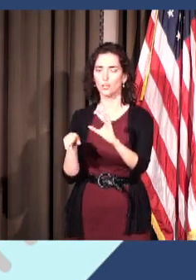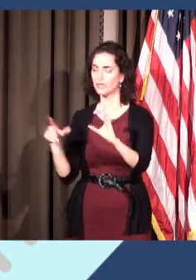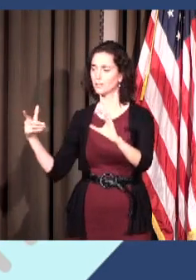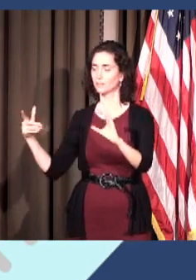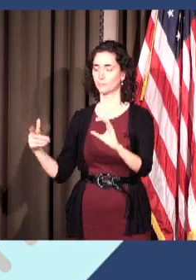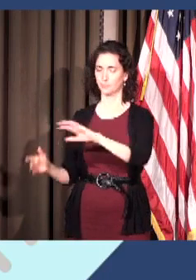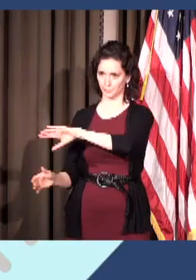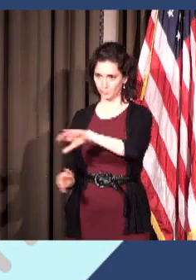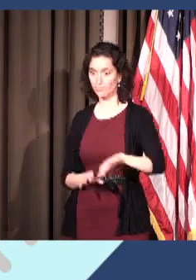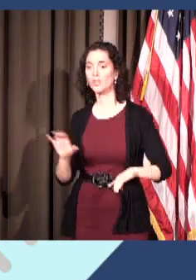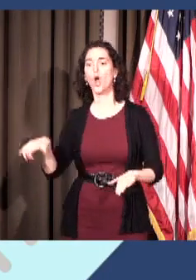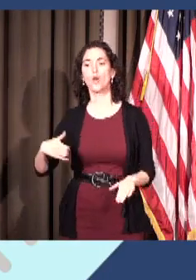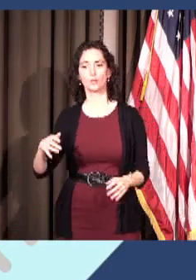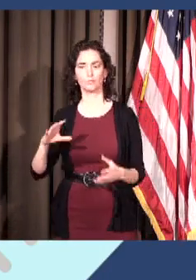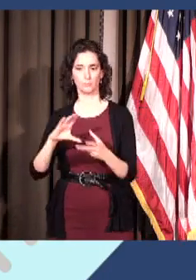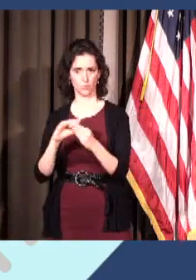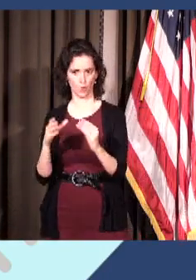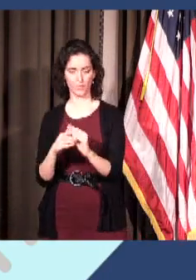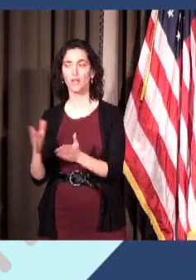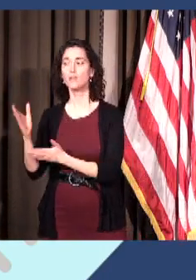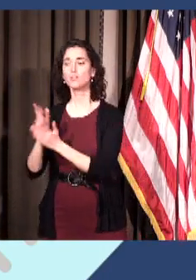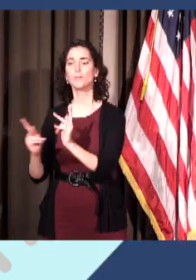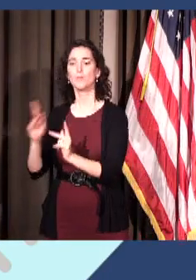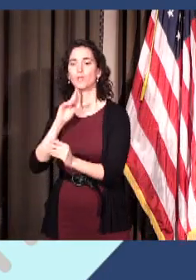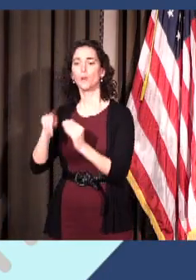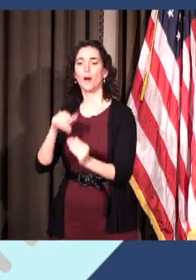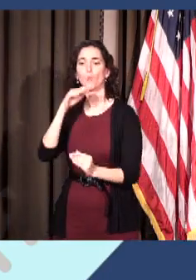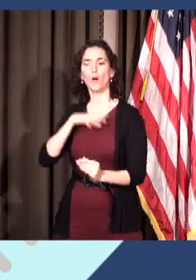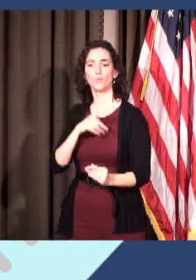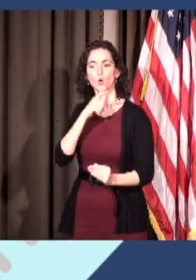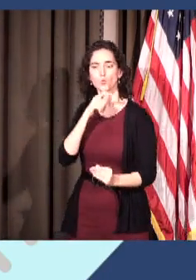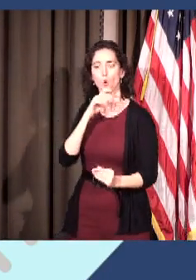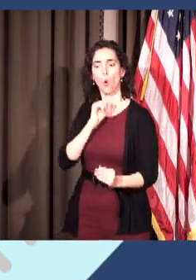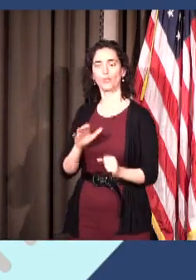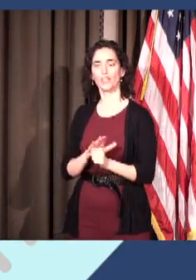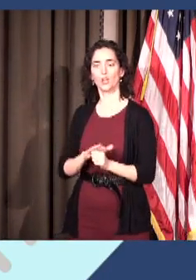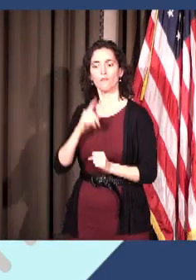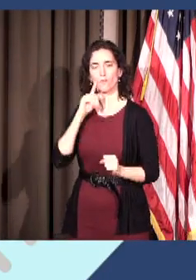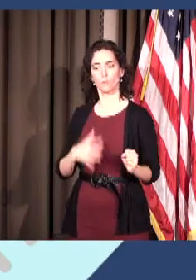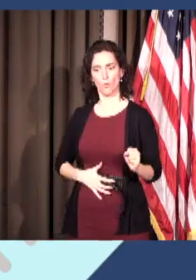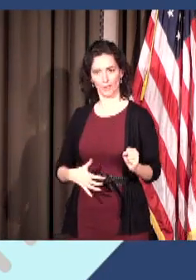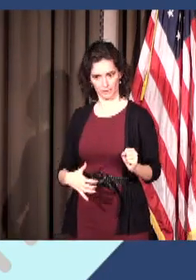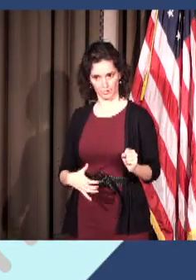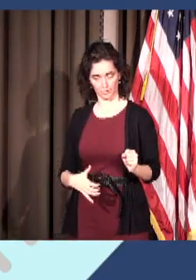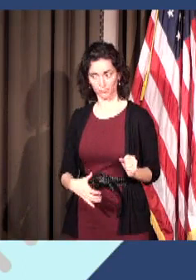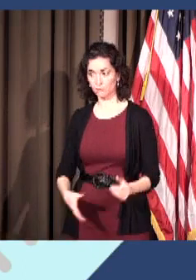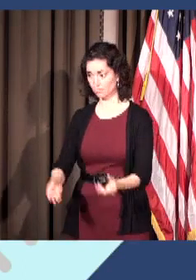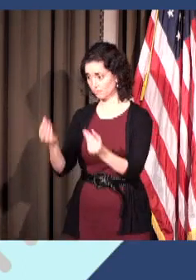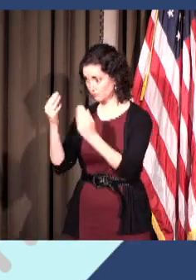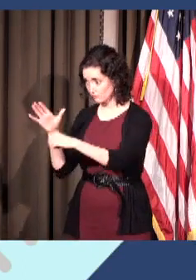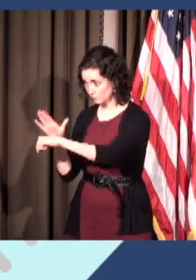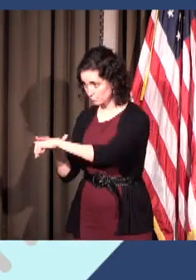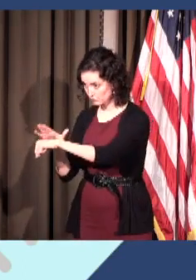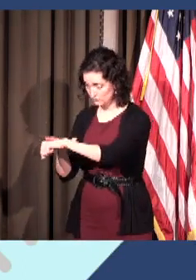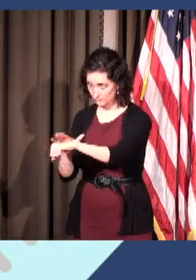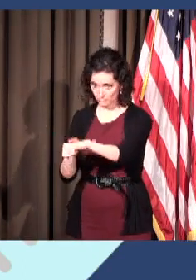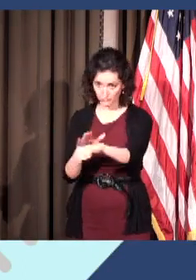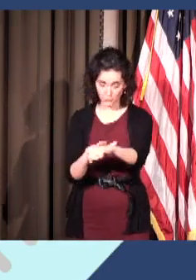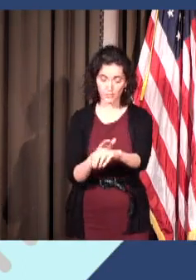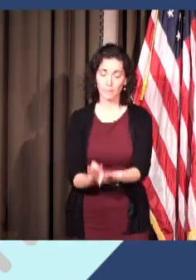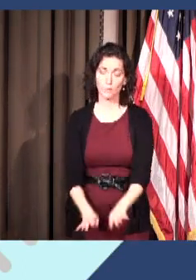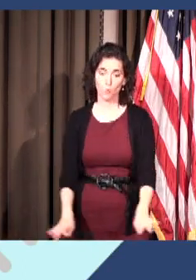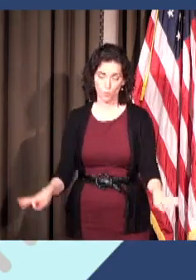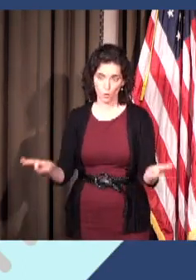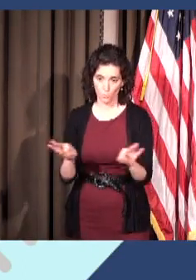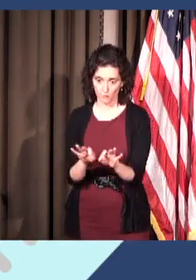with women of childbearing age, and this is a really important one. And there is zero